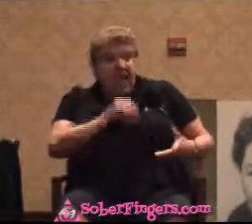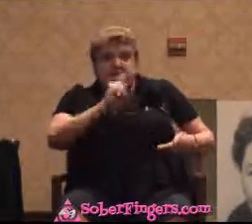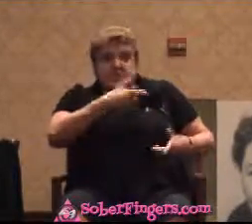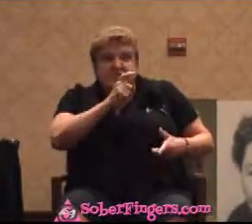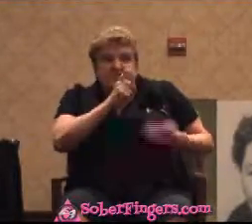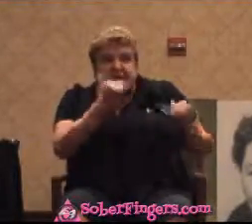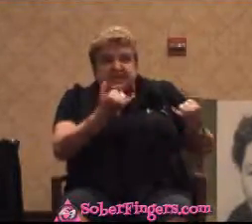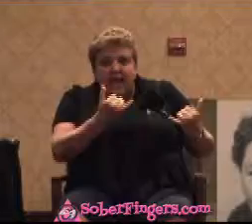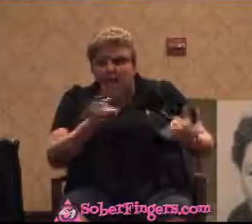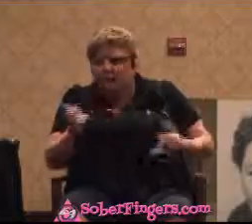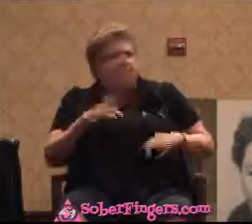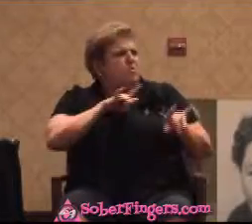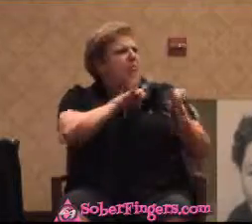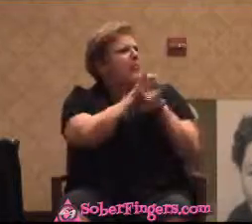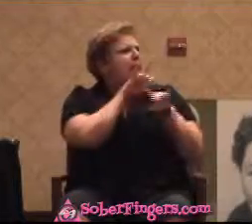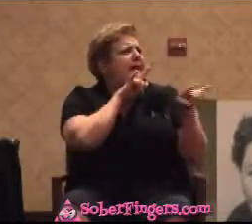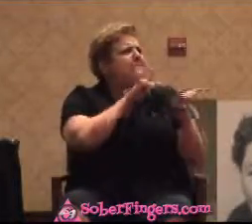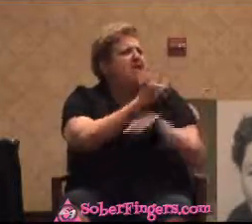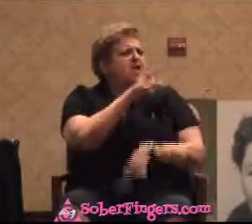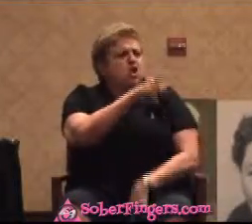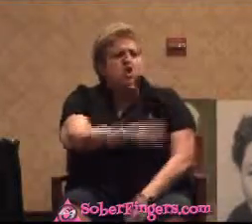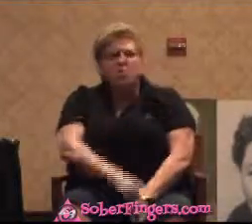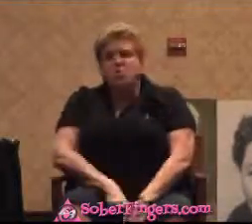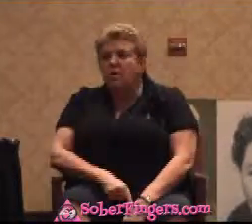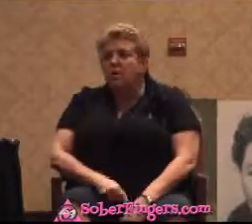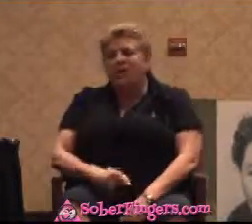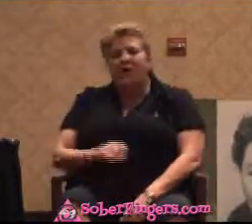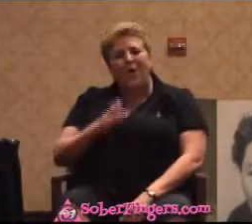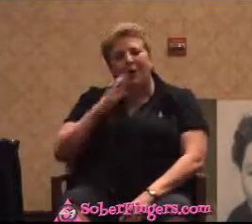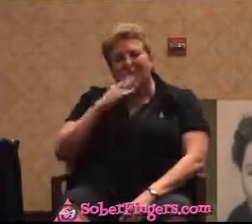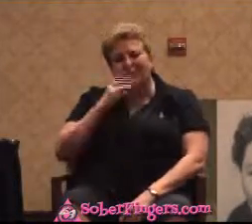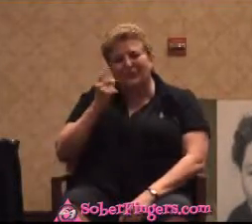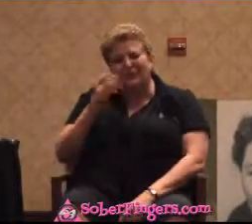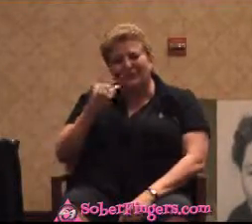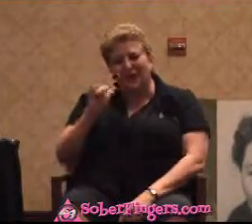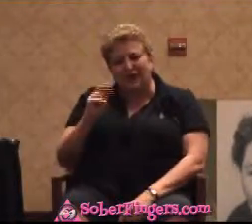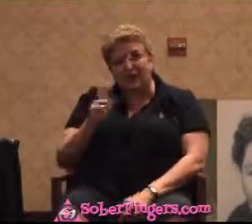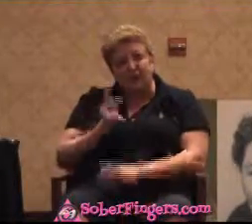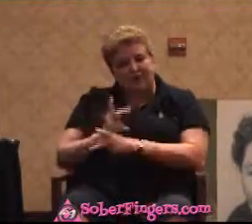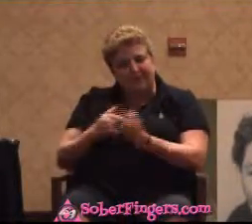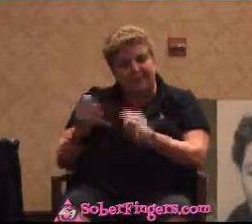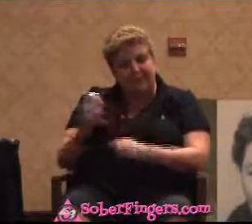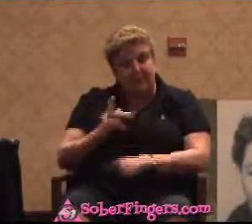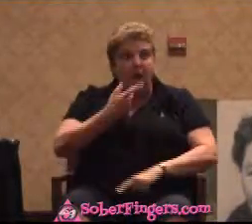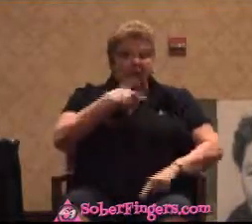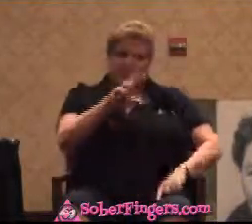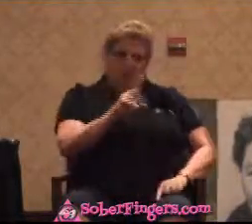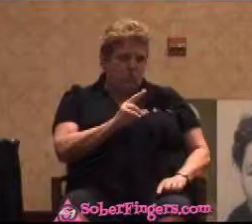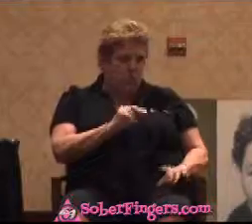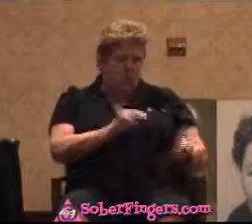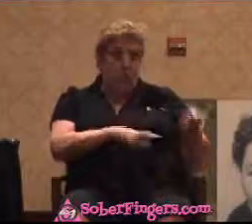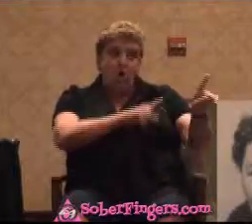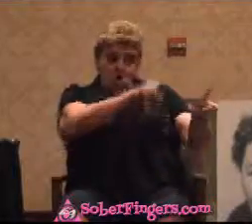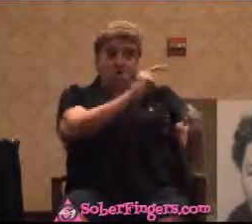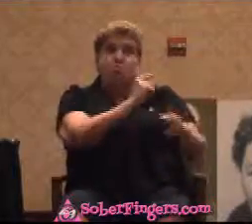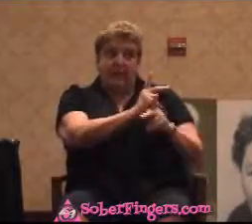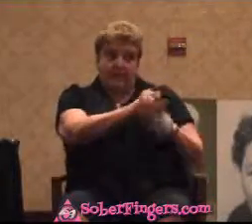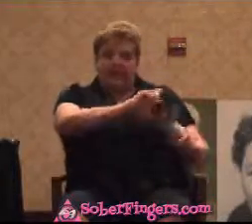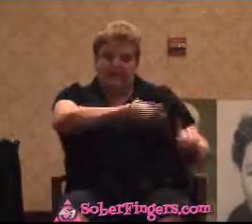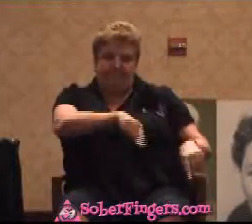they laughing at you. And he goes, oh, sugar darling, you just keep coming back. I said, oh no, you keep coming back.